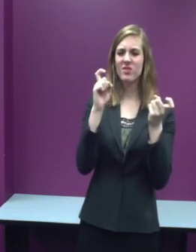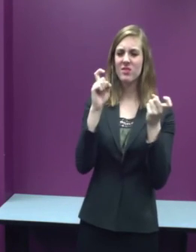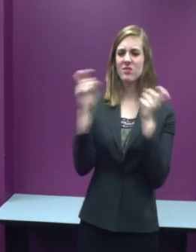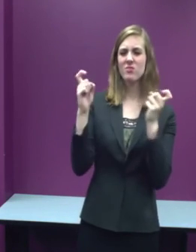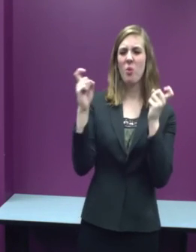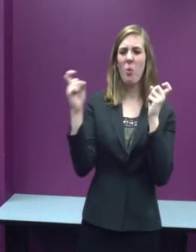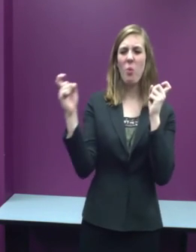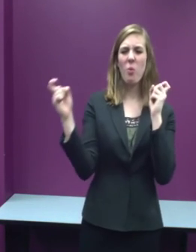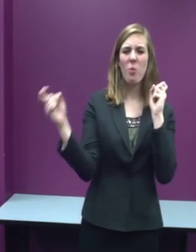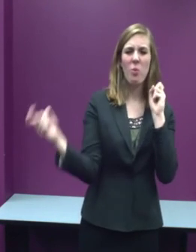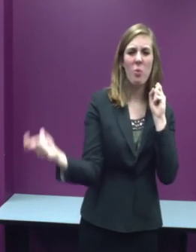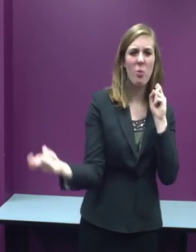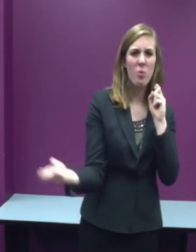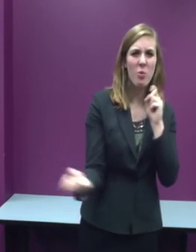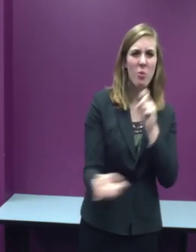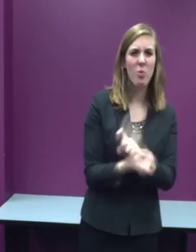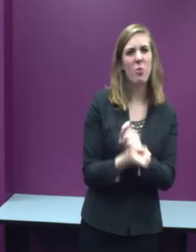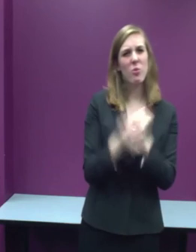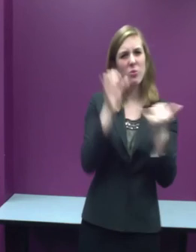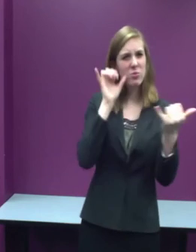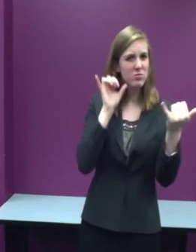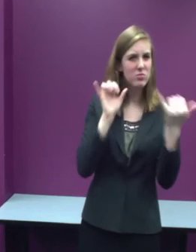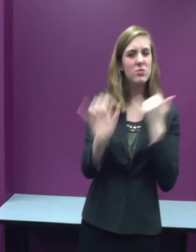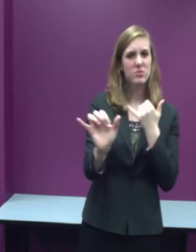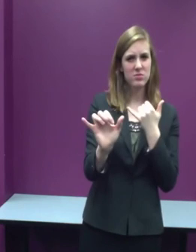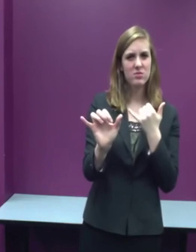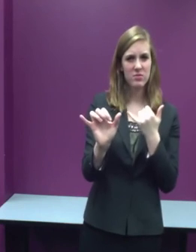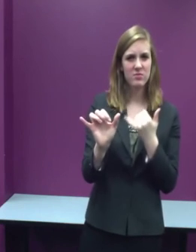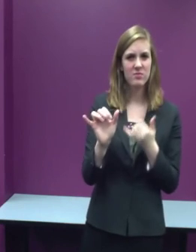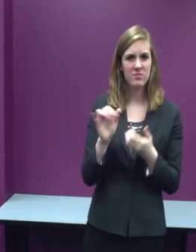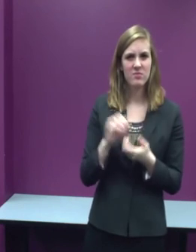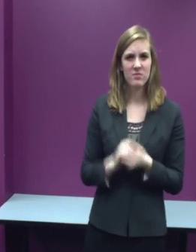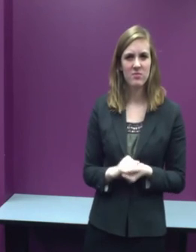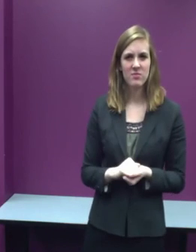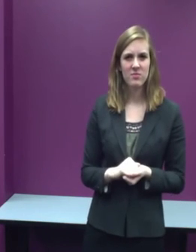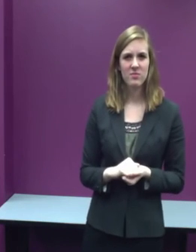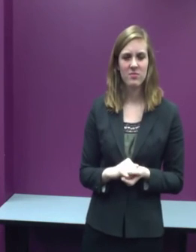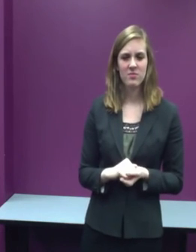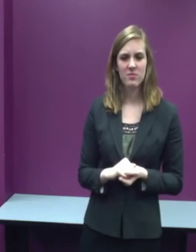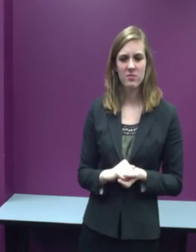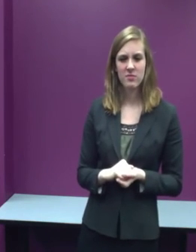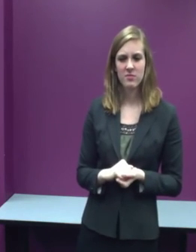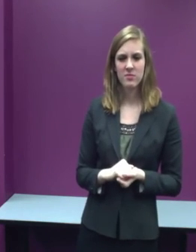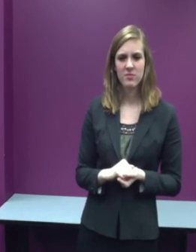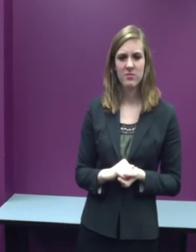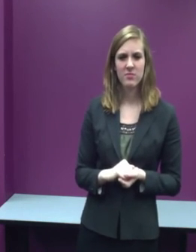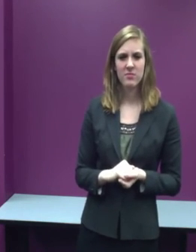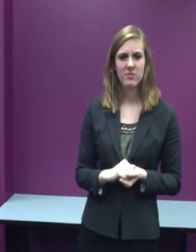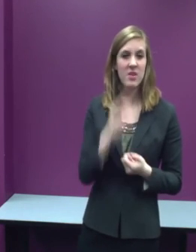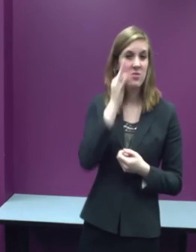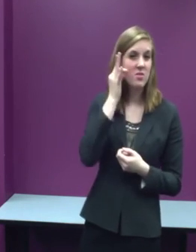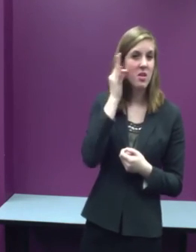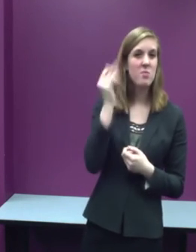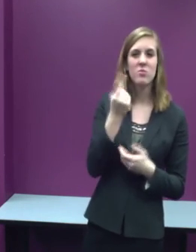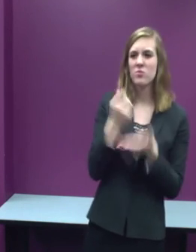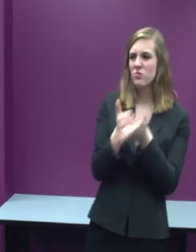They had passed among some 50 tribes without whose help they might never have returned. None played a greater role in their success than